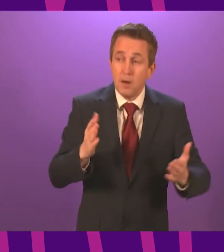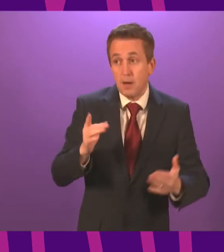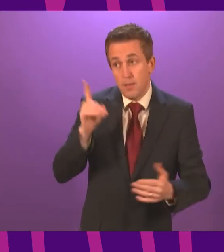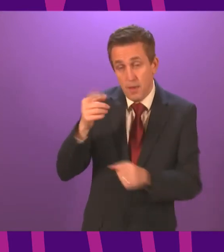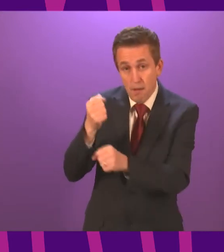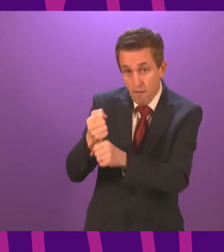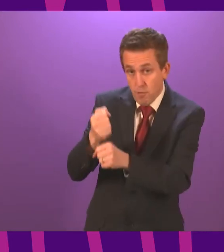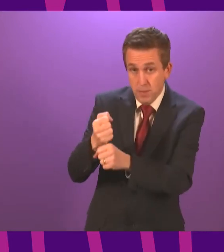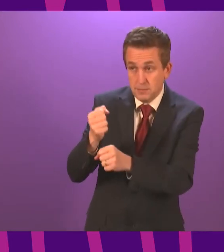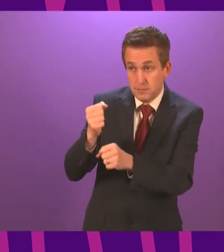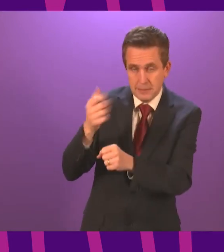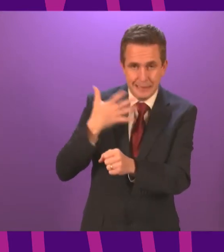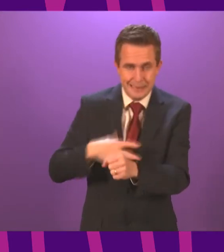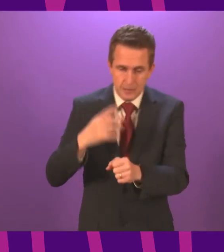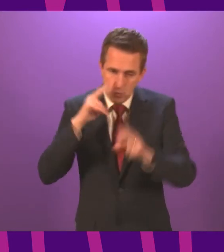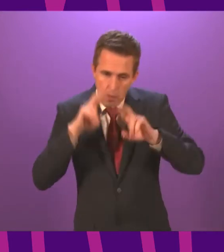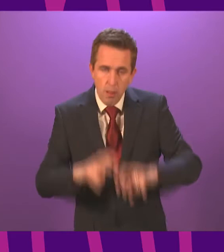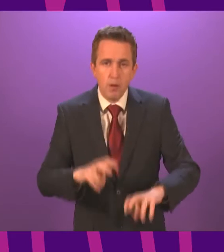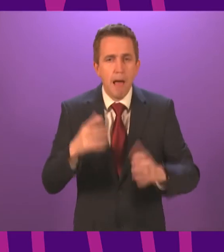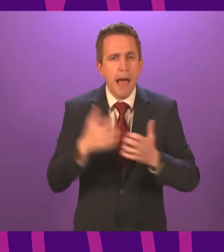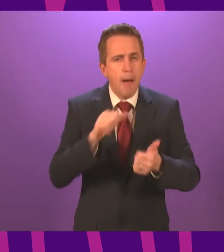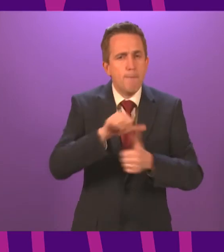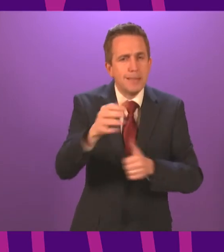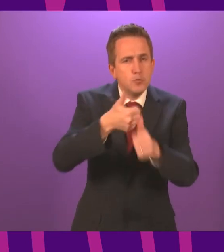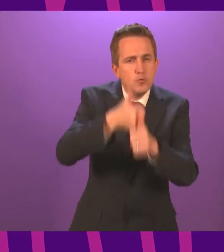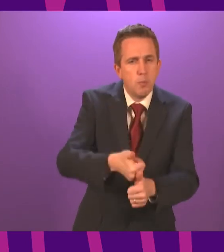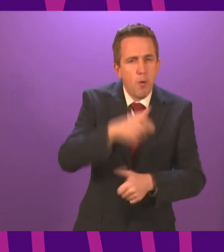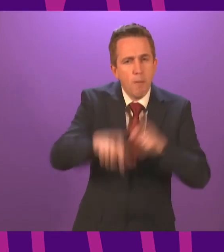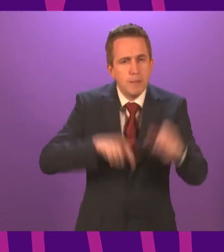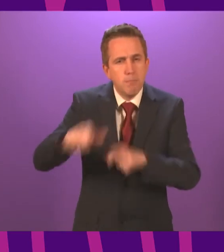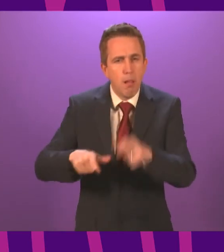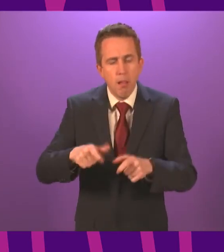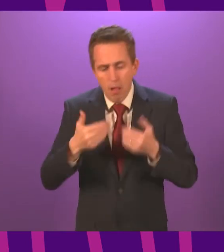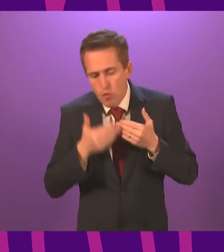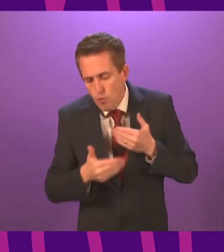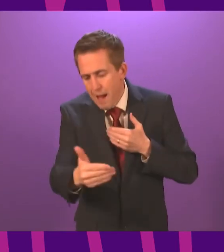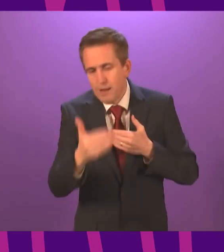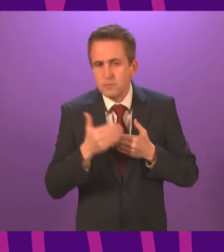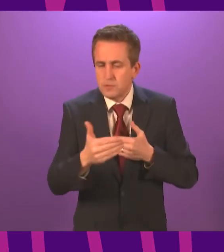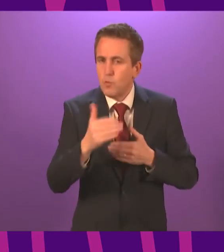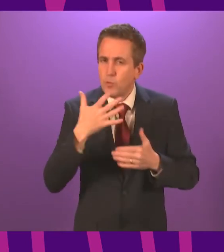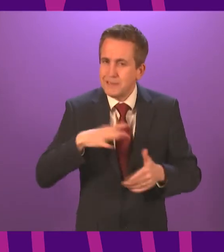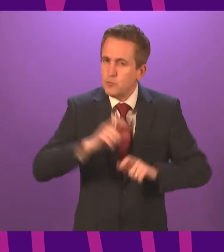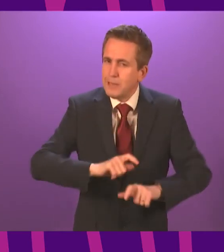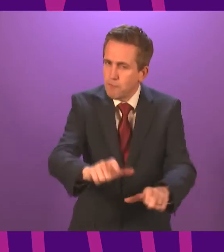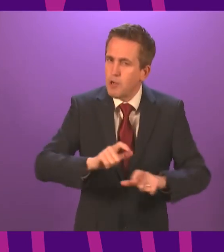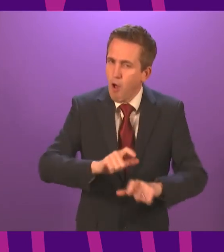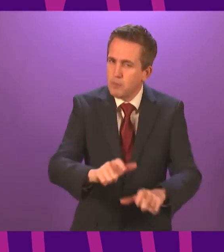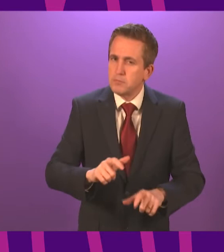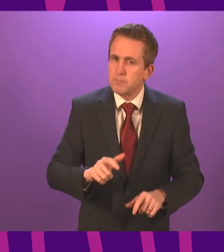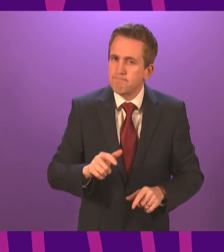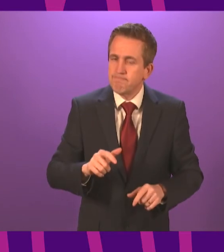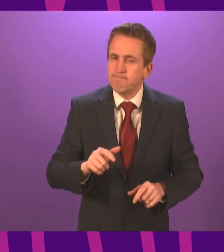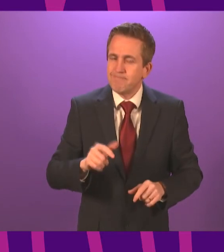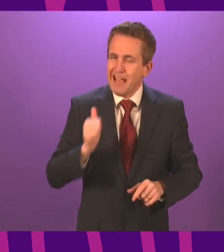government at every level to focus on how we can support people through the continued challenges will not end. More likely, that need